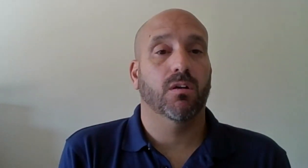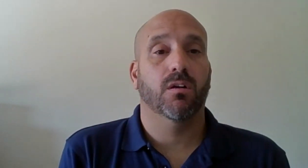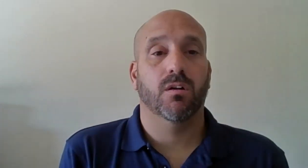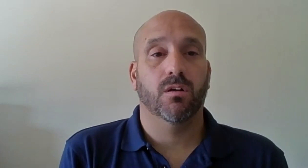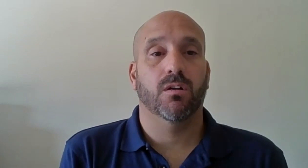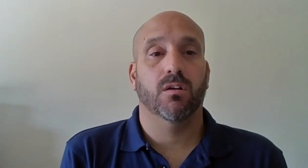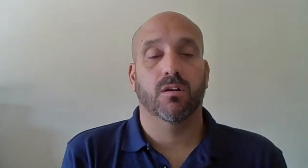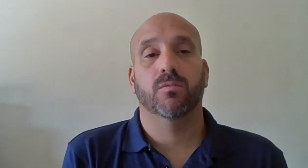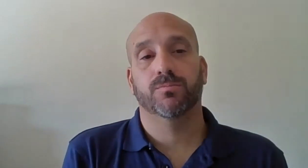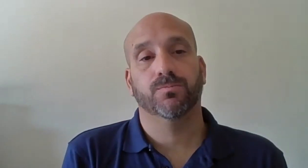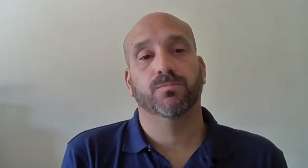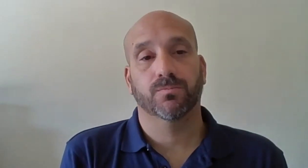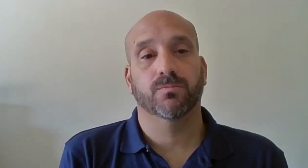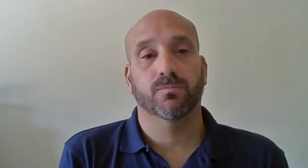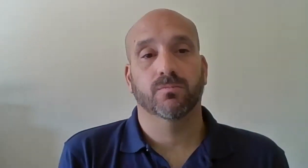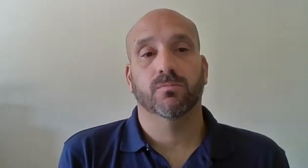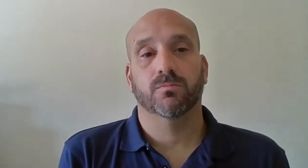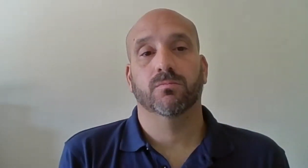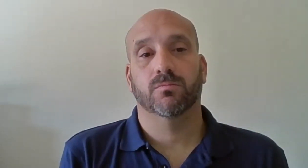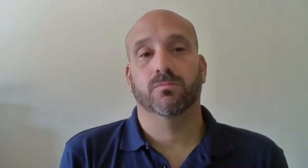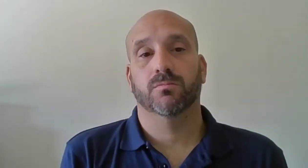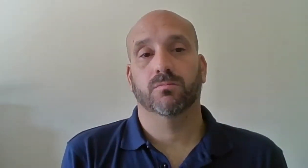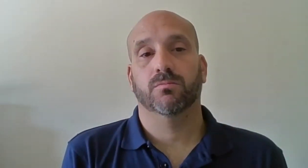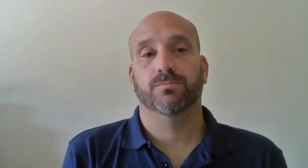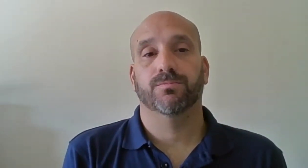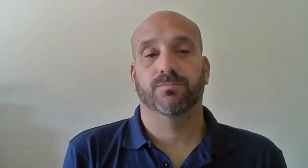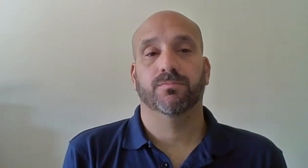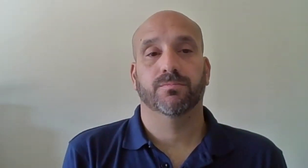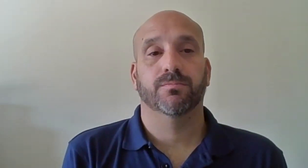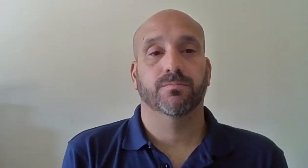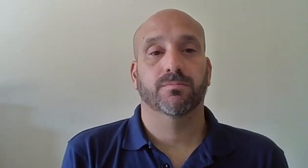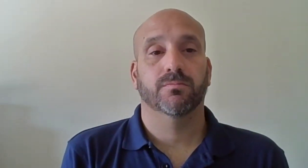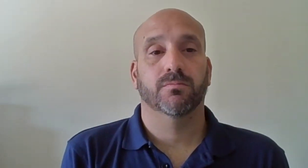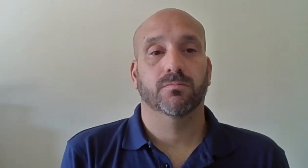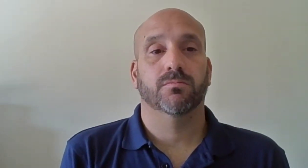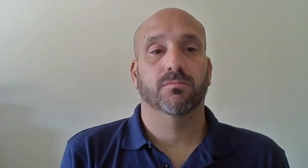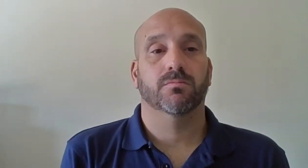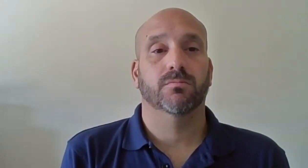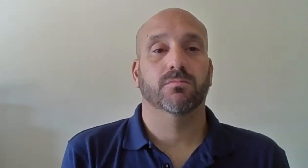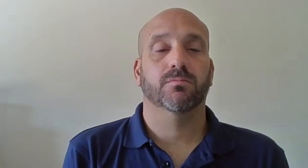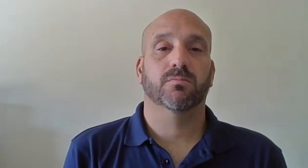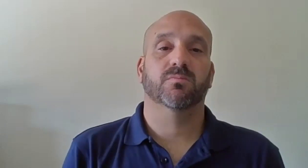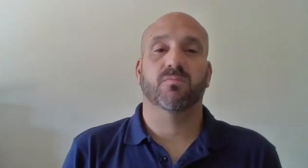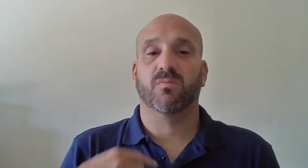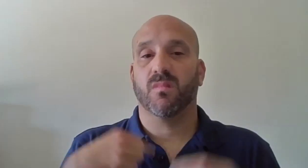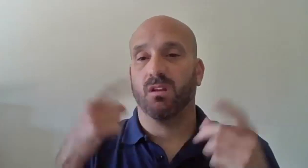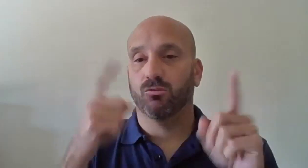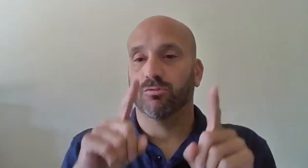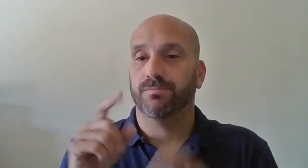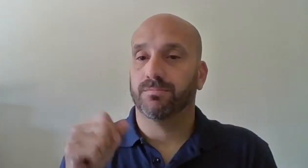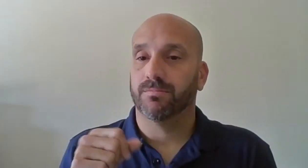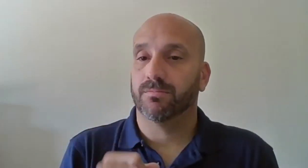to do? Jesse says, I would like to reschedule this for another time when this is fully accessible for all